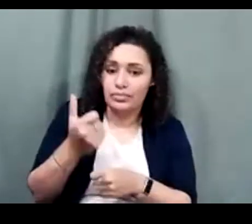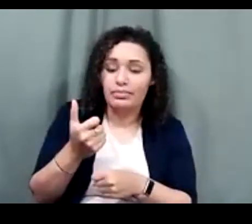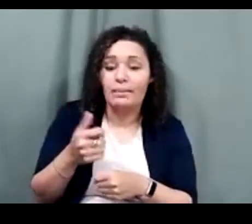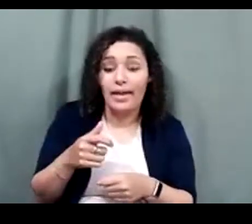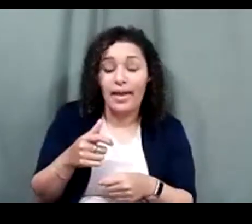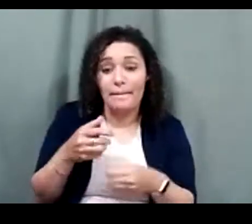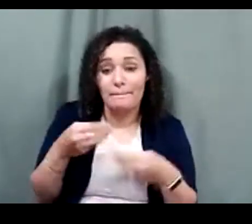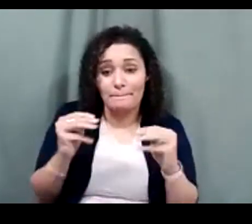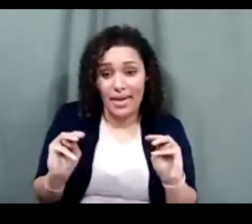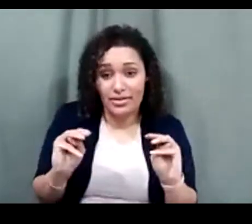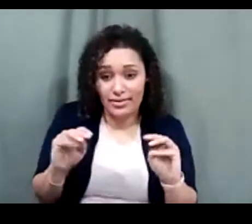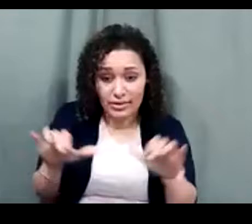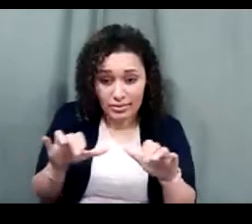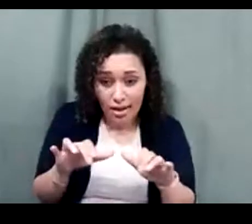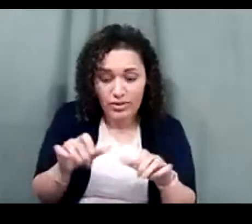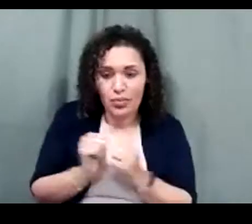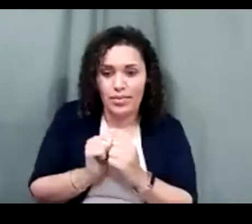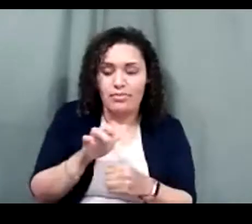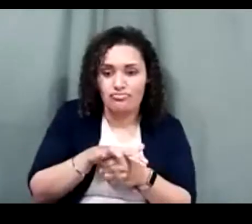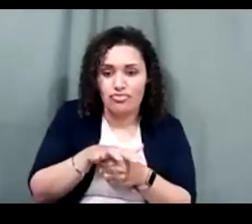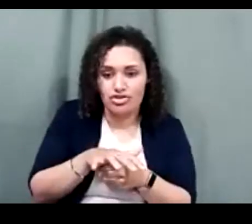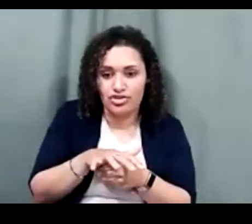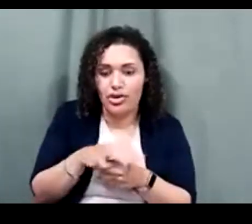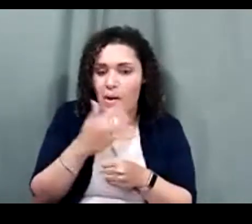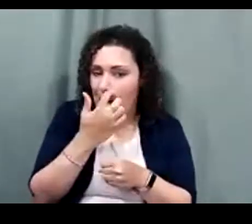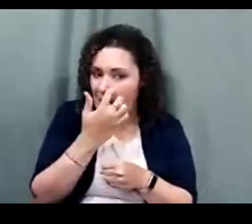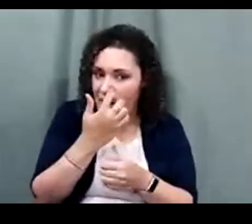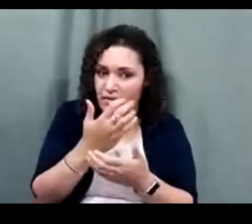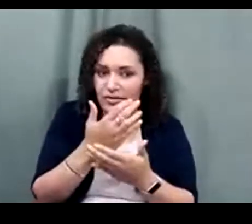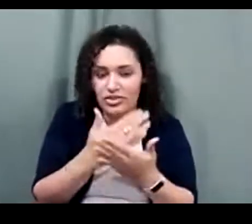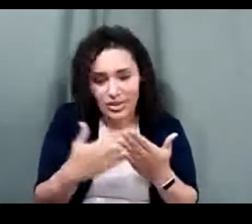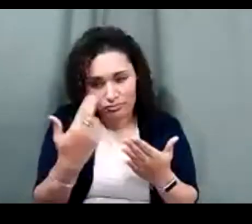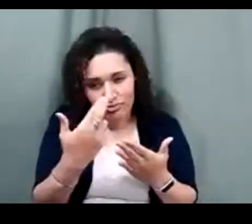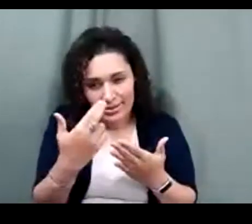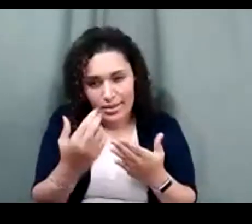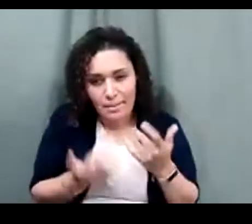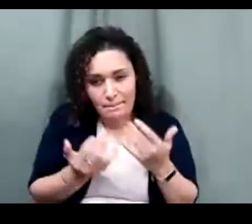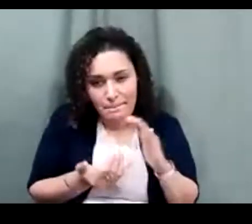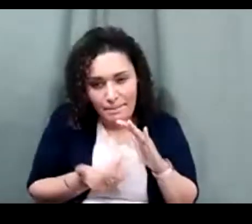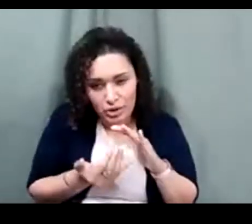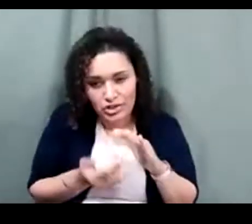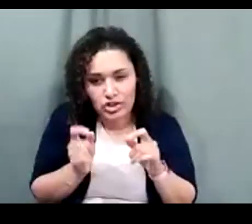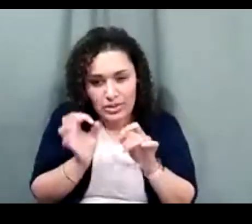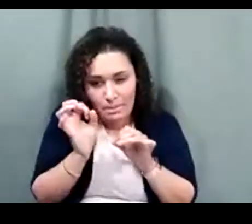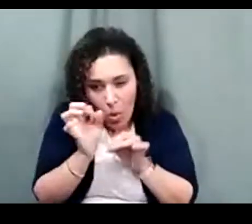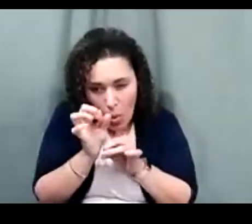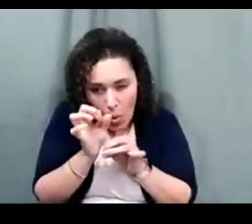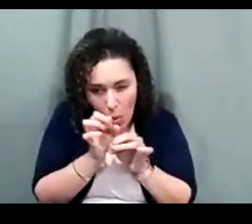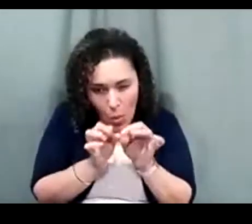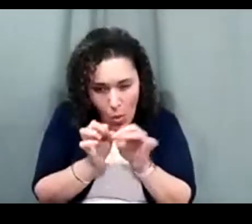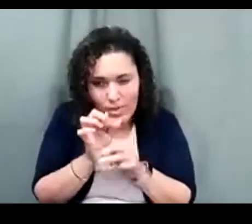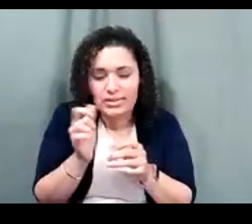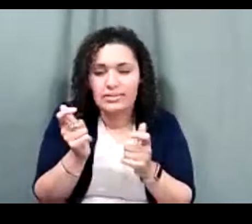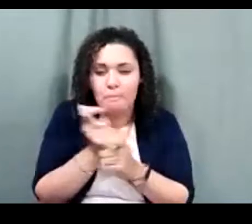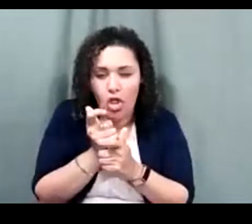one when it's done under pressure in the bottle. For some reason, the bubbles are smaller. You get those tiny, tiny little bubbles when you're